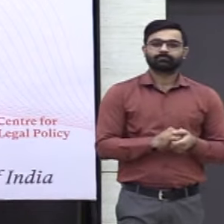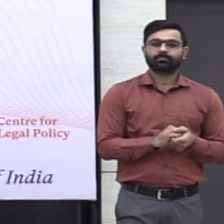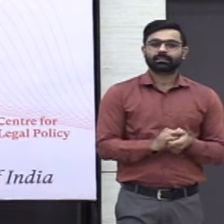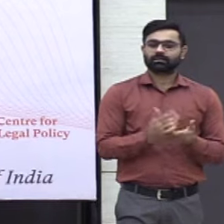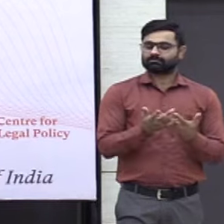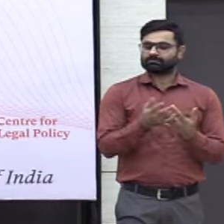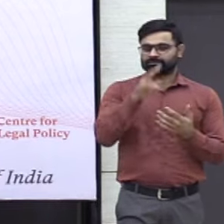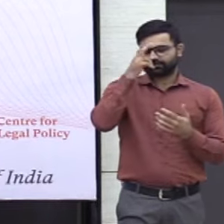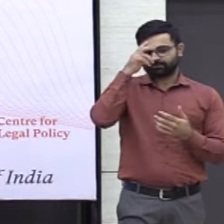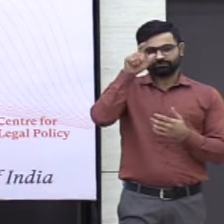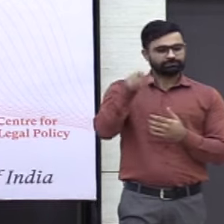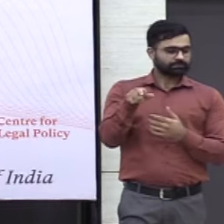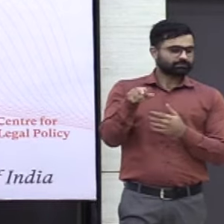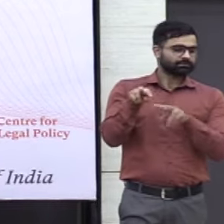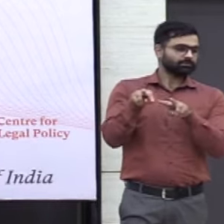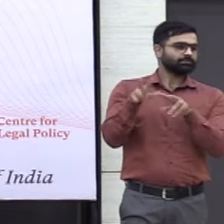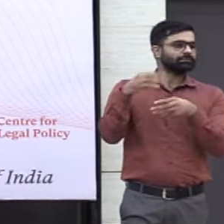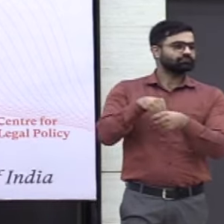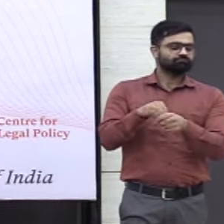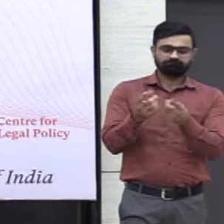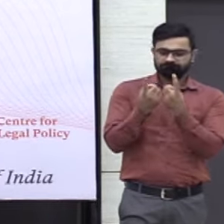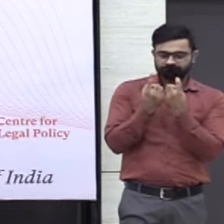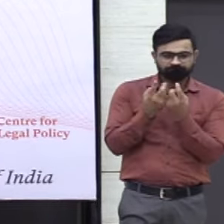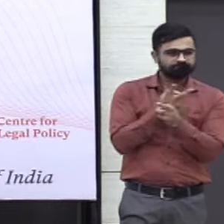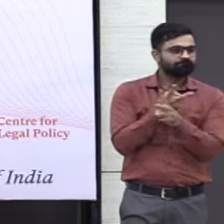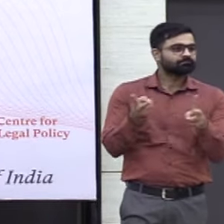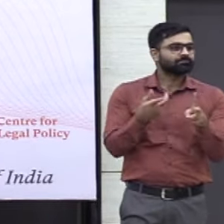is suspicion reasonable unless you have investigated?